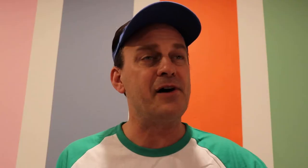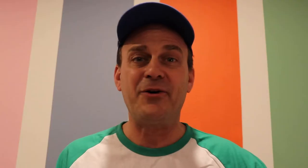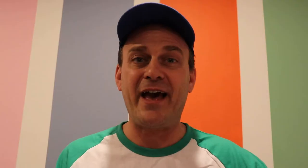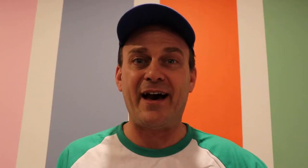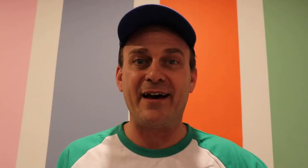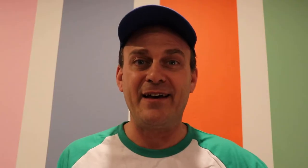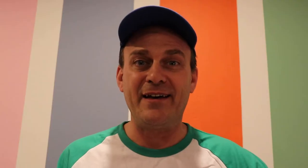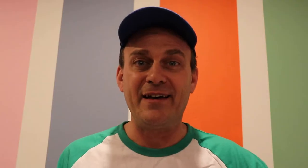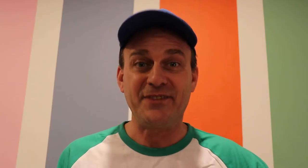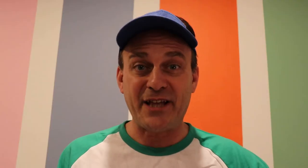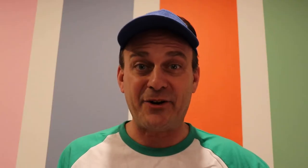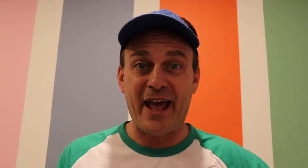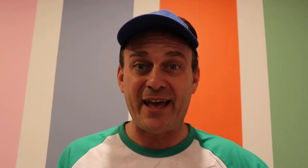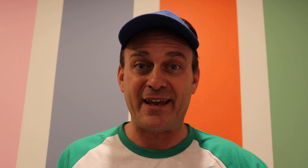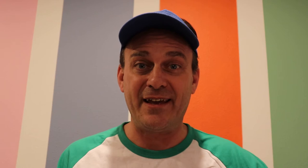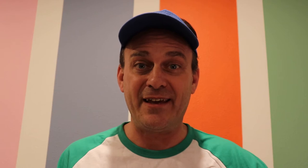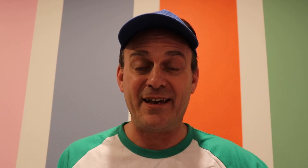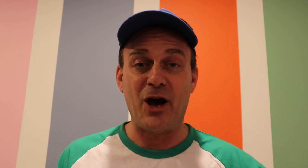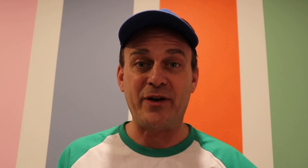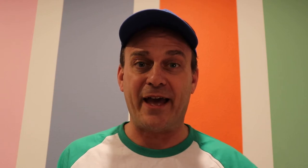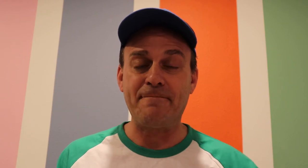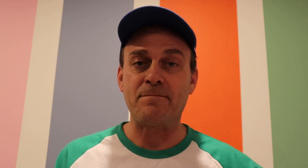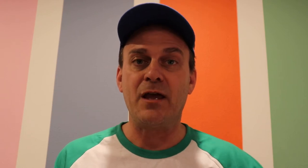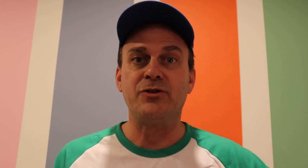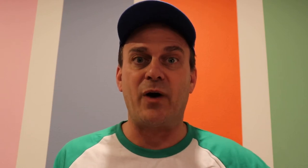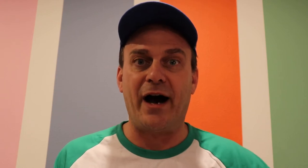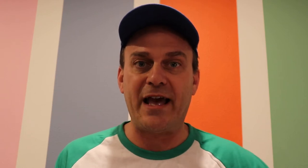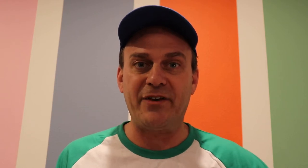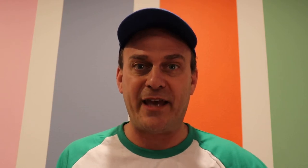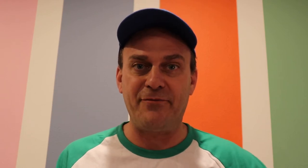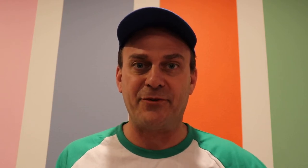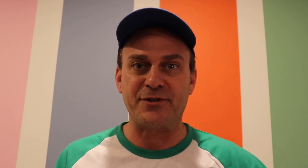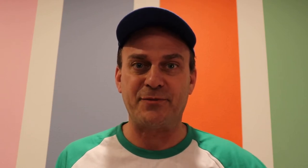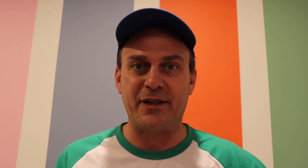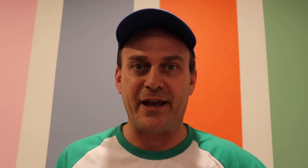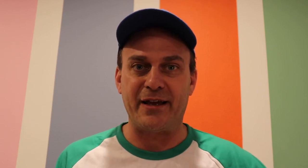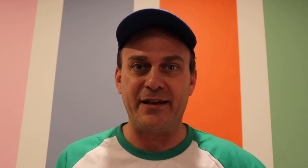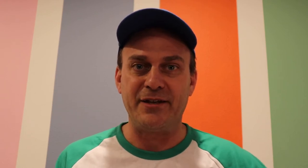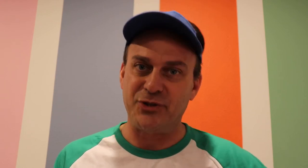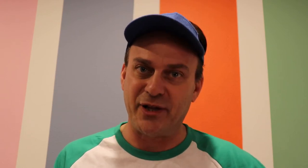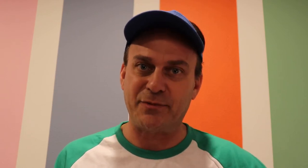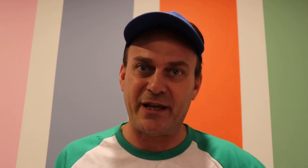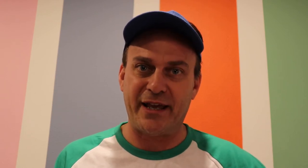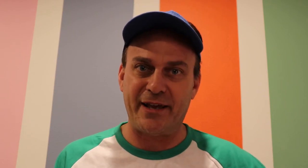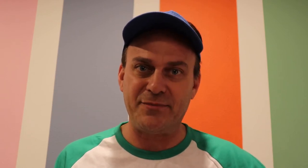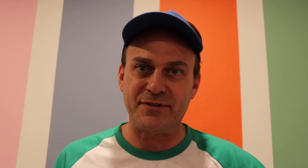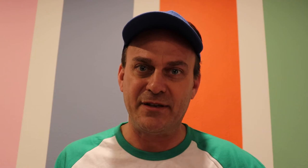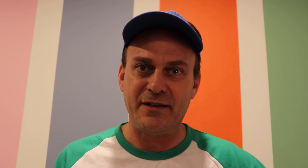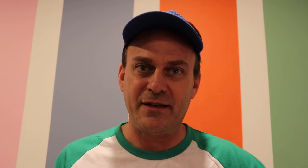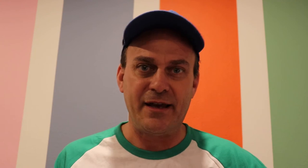Oh yeah, the letter A. Okay, so I have a game for us to play. Do you like to play games?